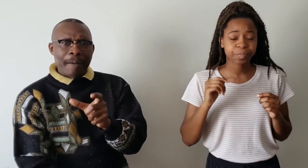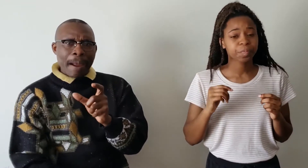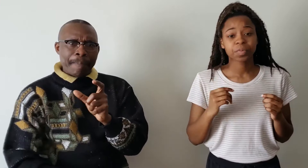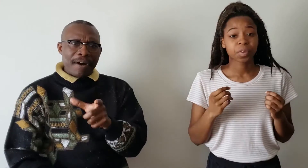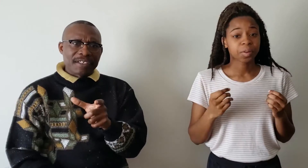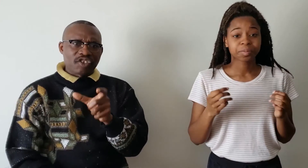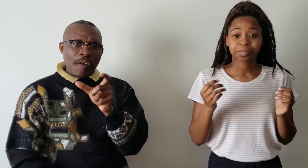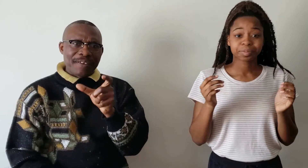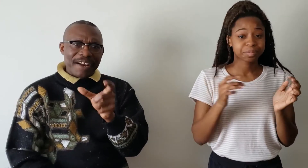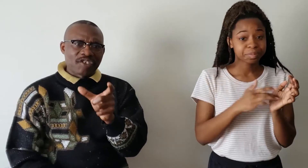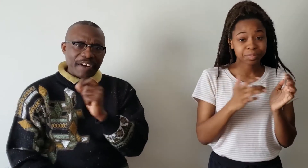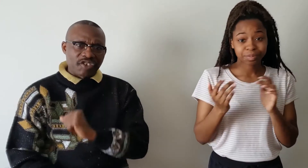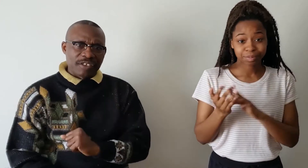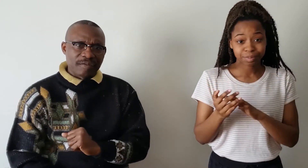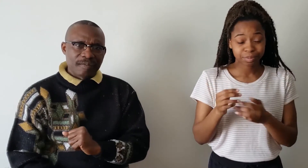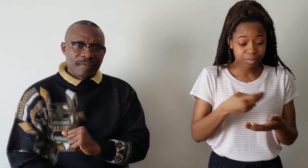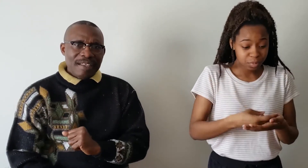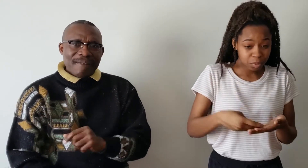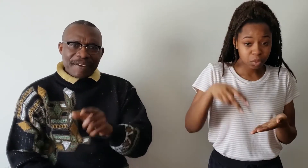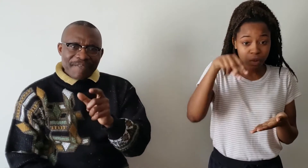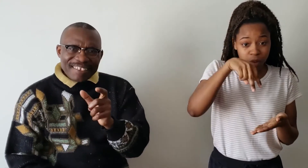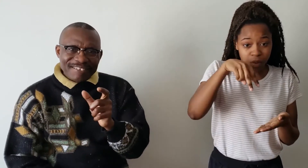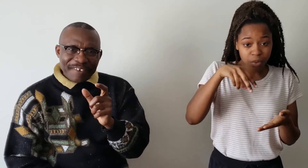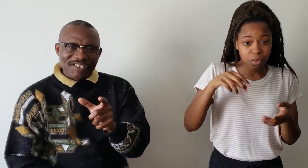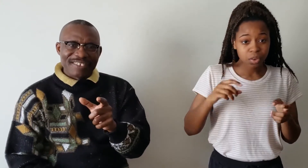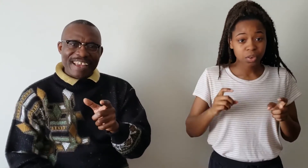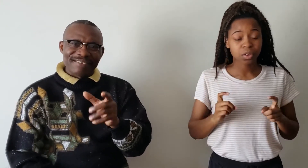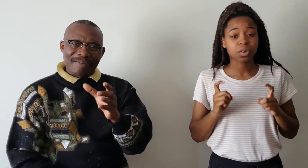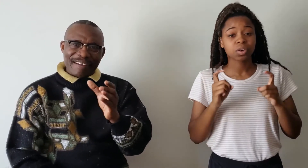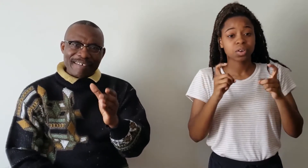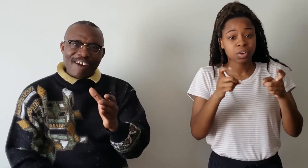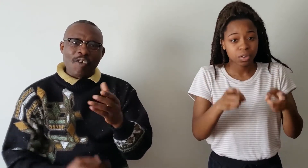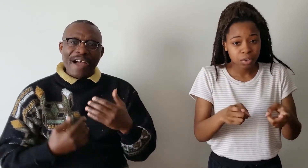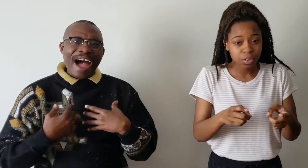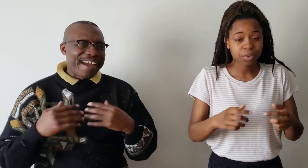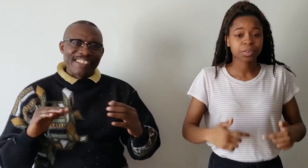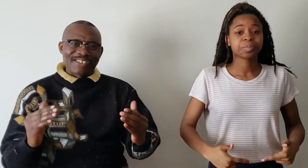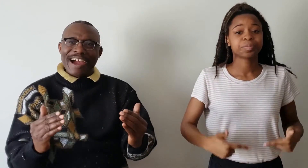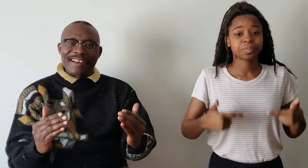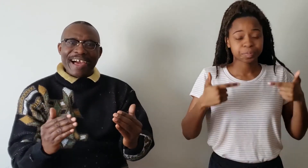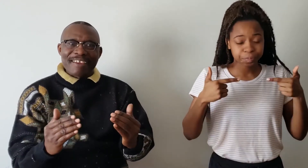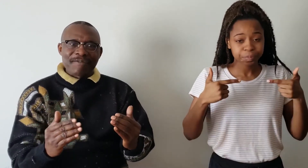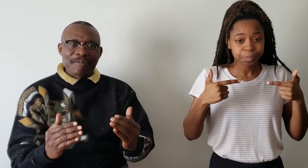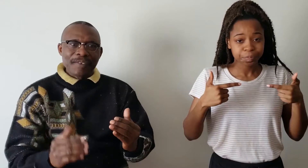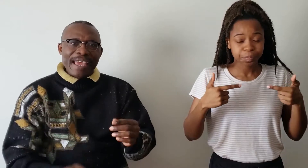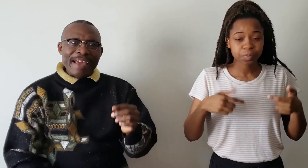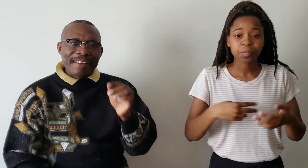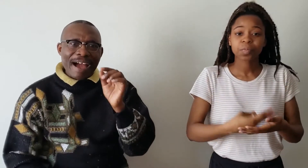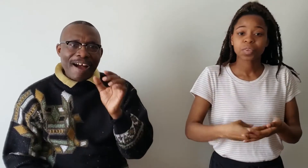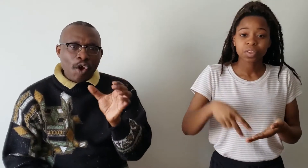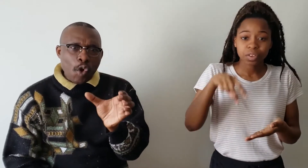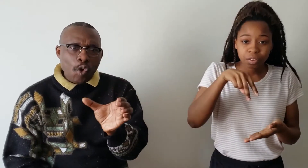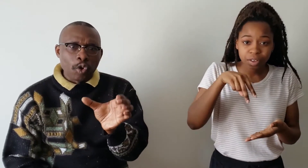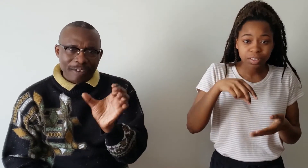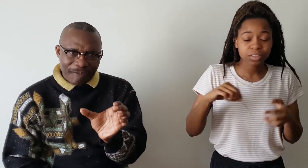a product of the resurrection. The resurrection is the crown of our entire life and our whole